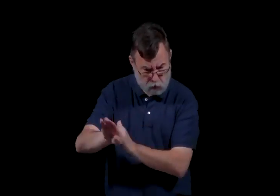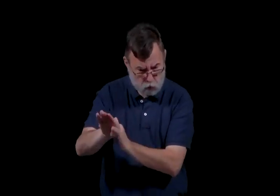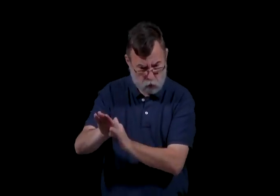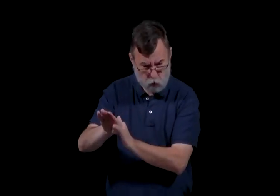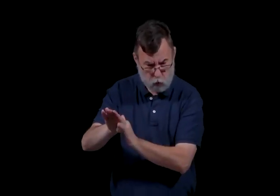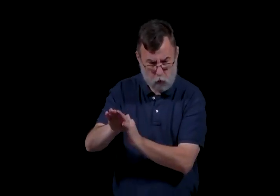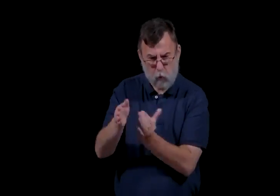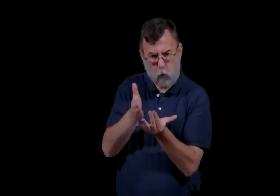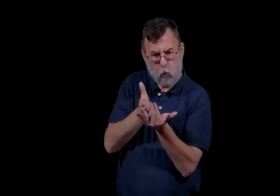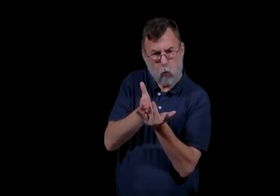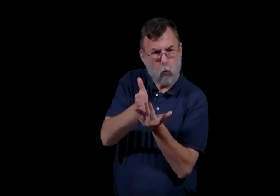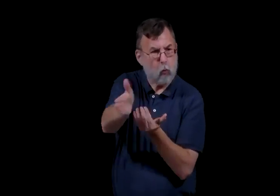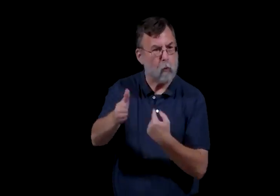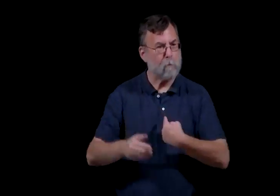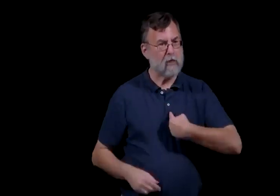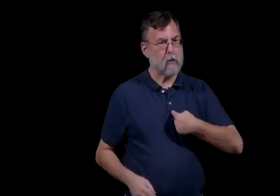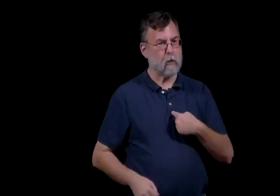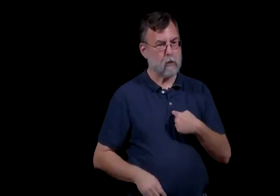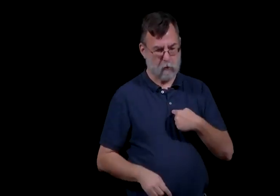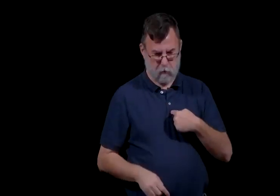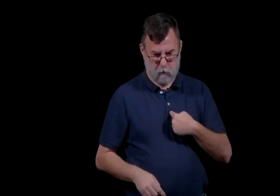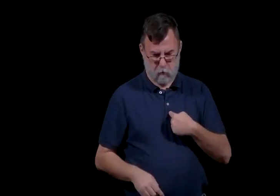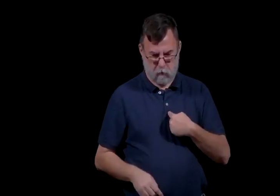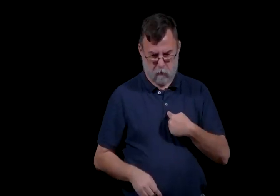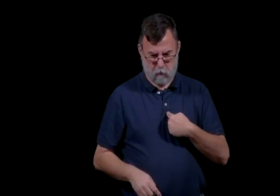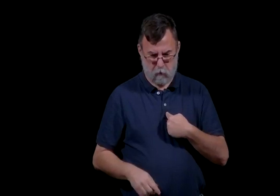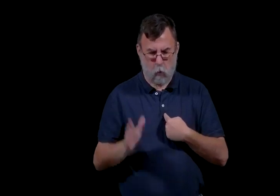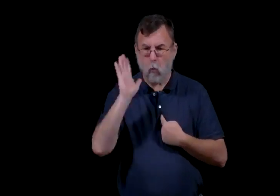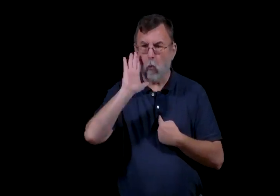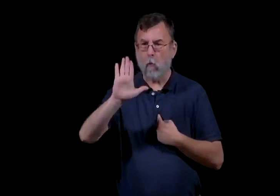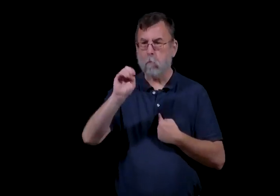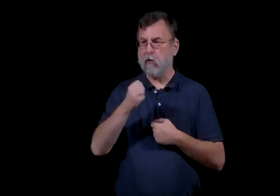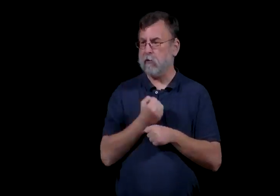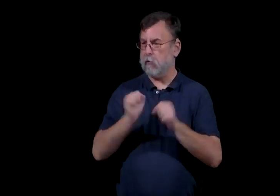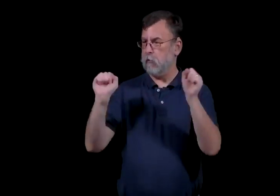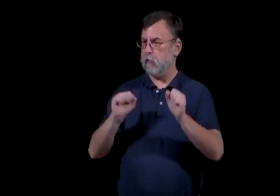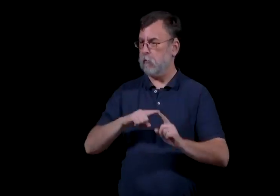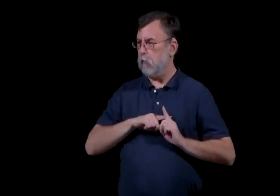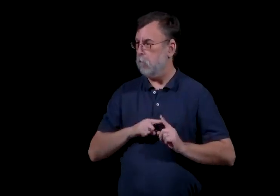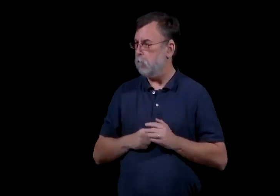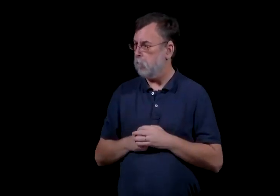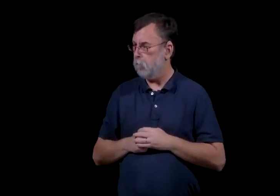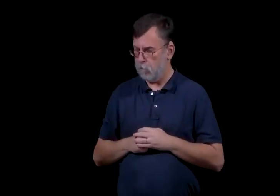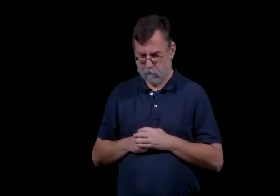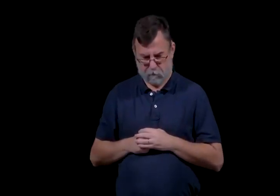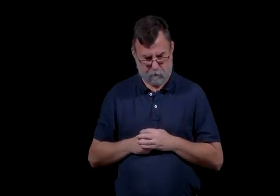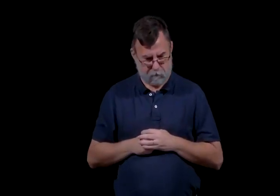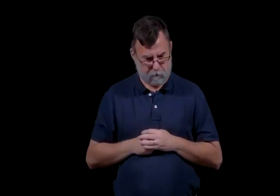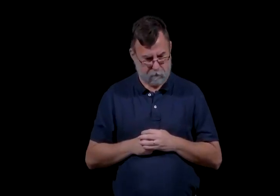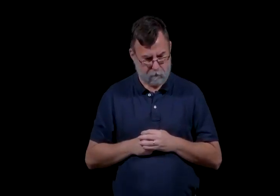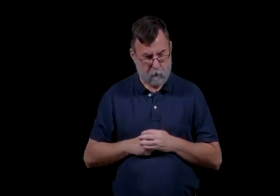Whoever enters into that gate enters through me and will be safe.